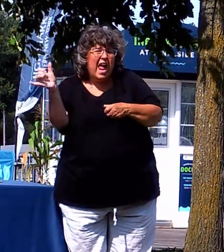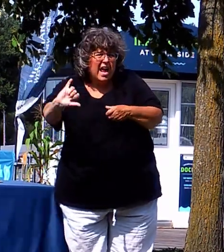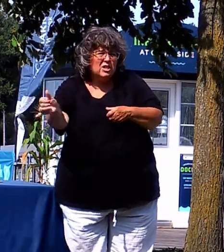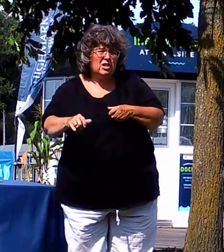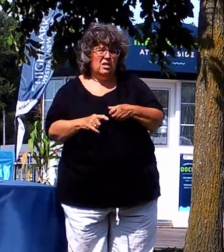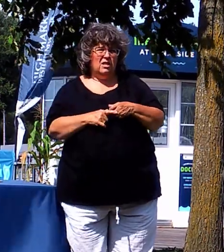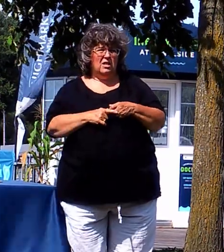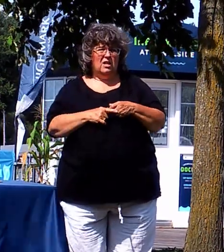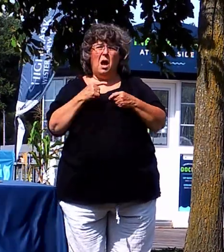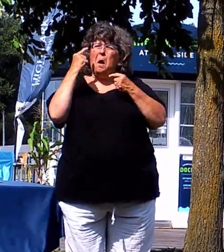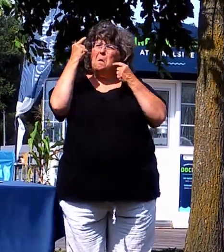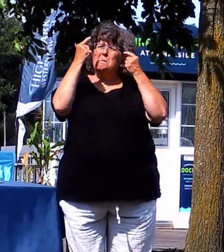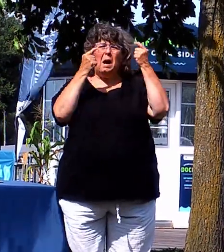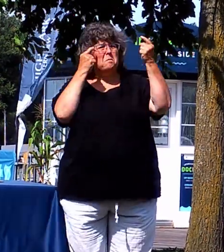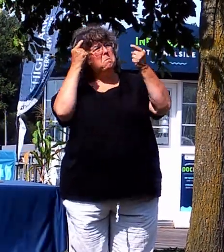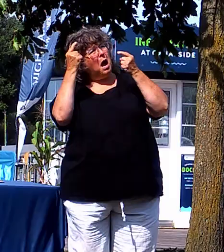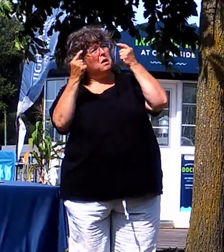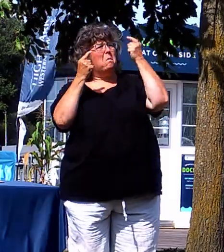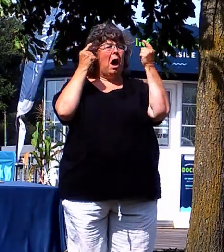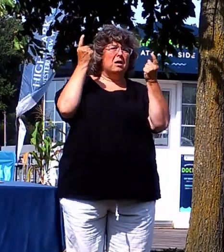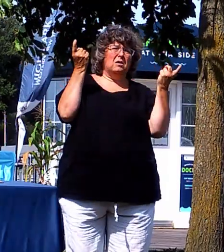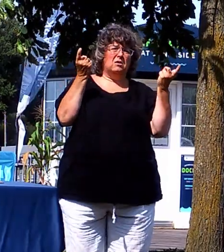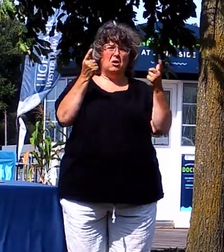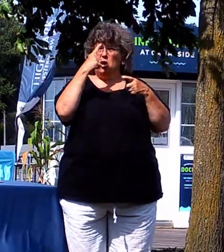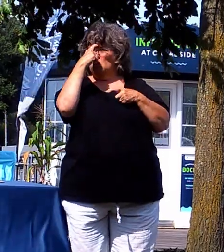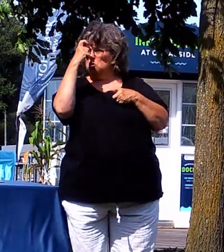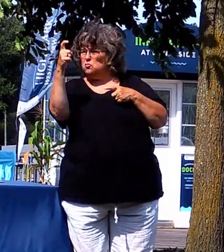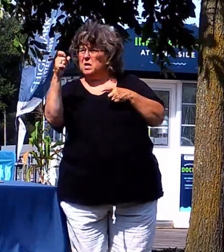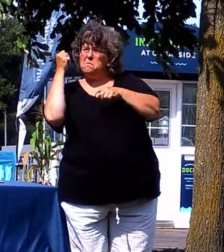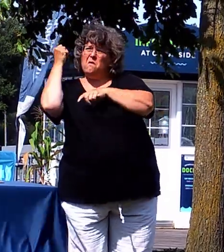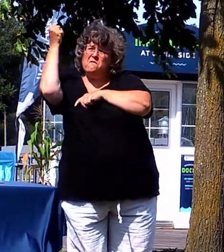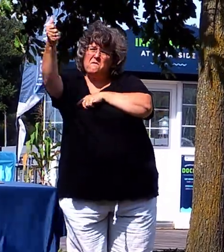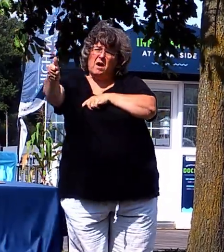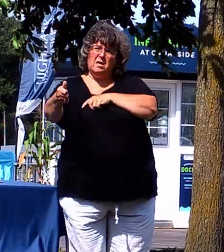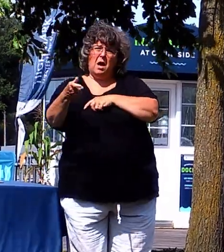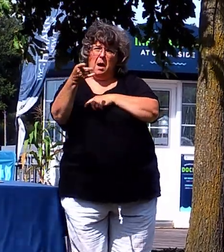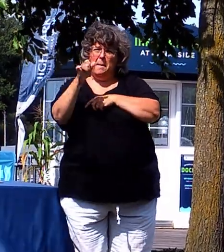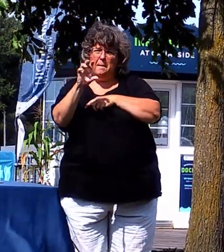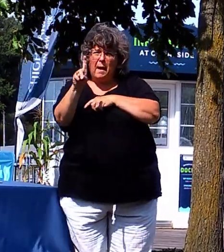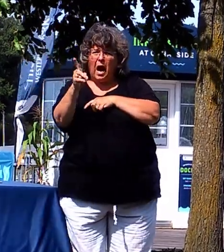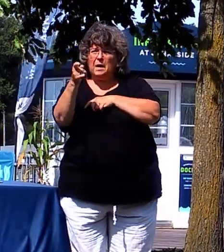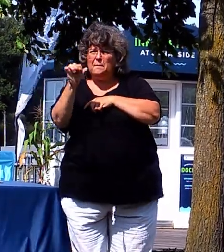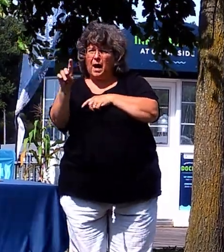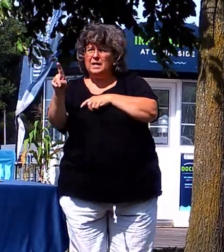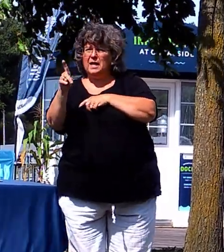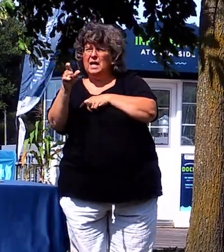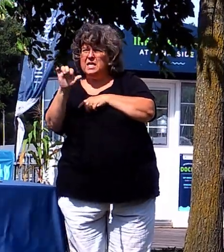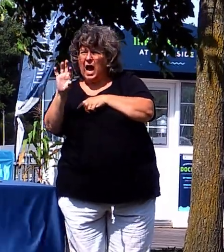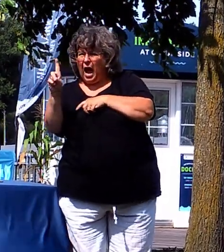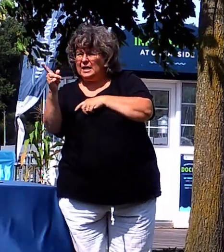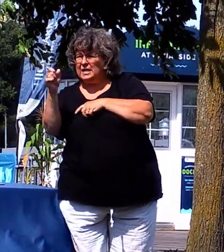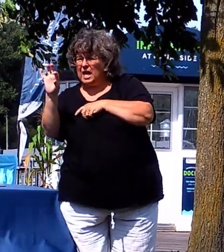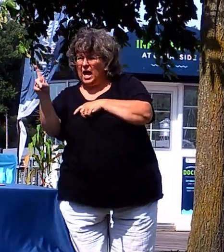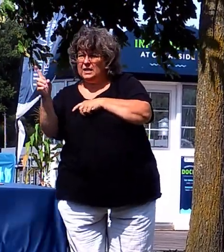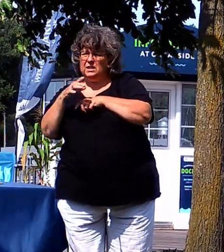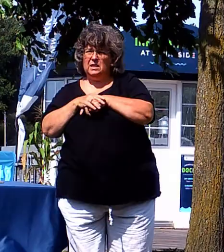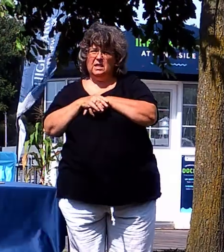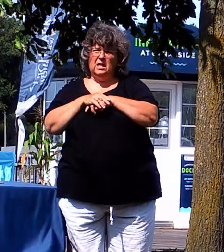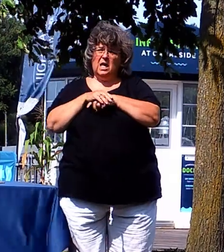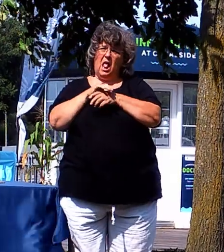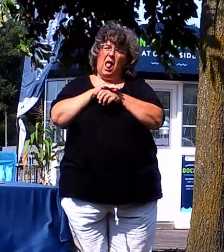that says, ponder, ponder, ponder, dream yonder, pond, pond, yon, yon, gleam,